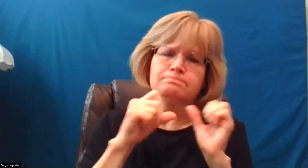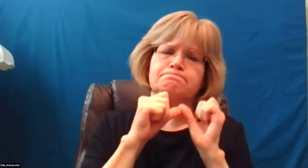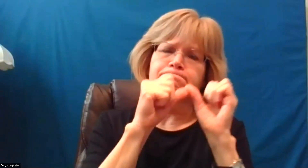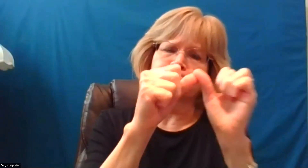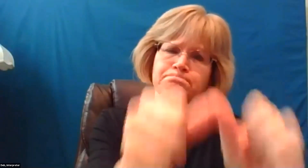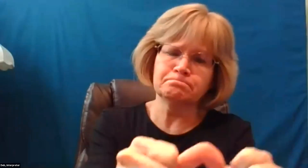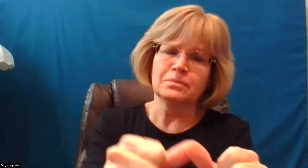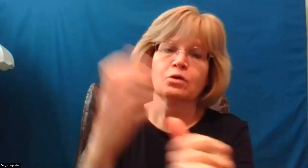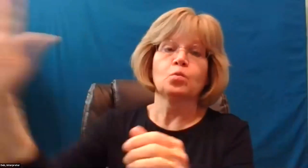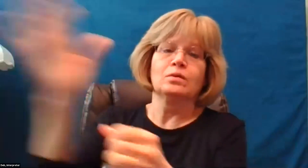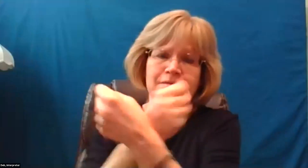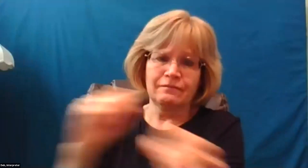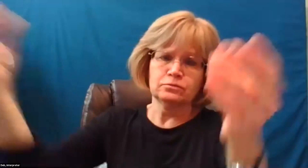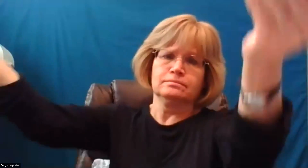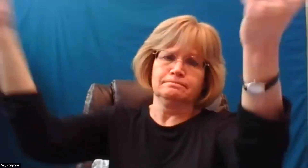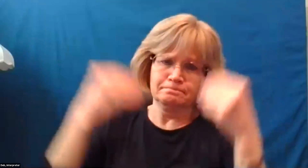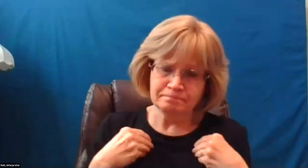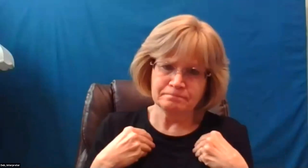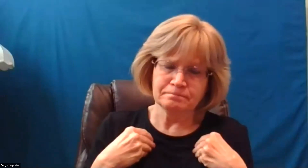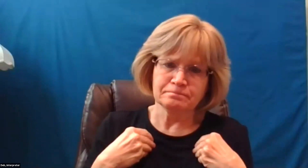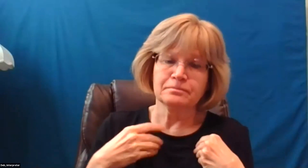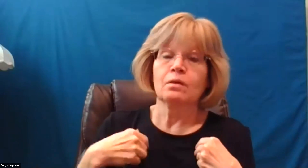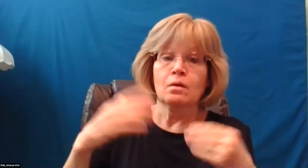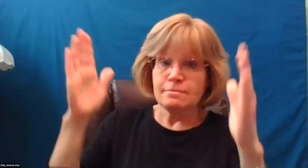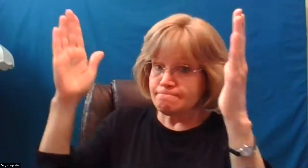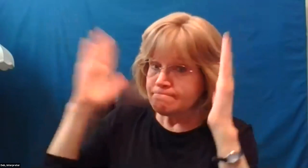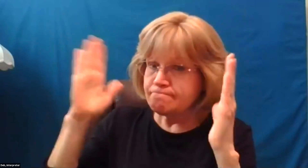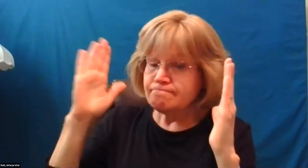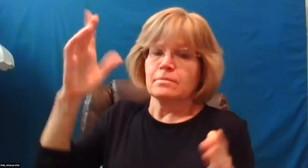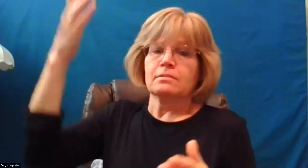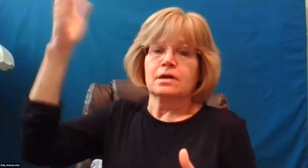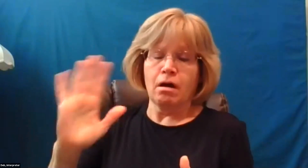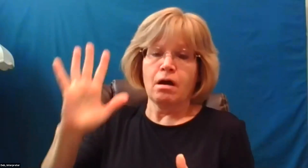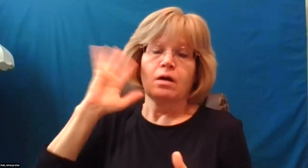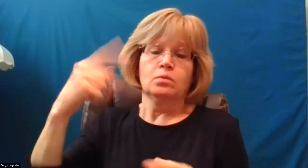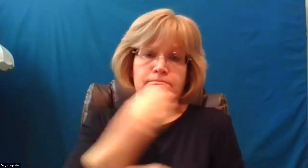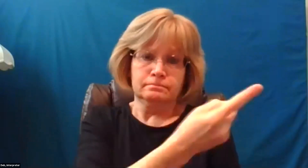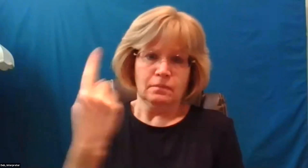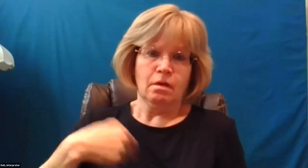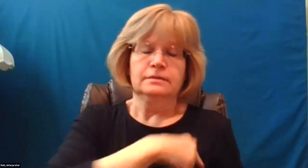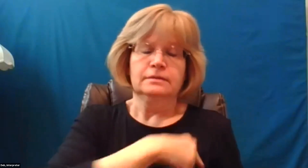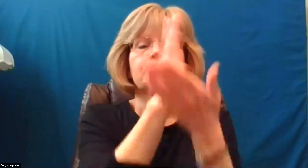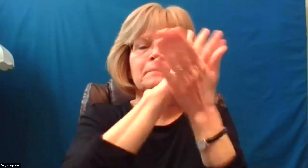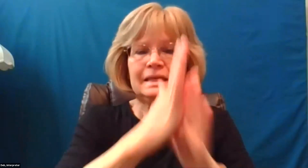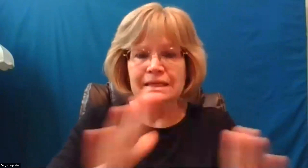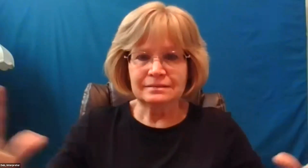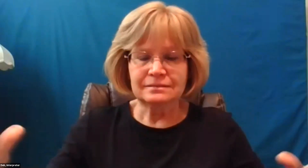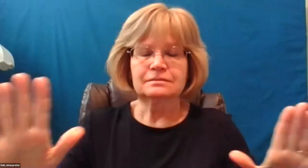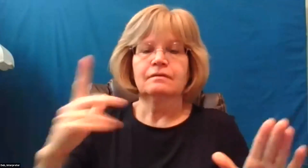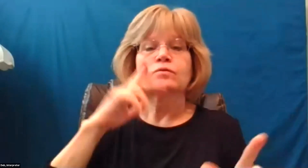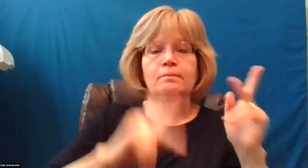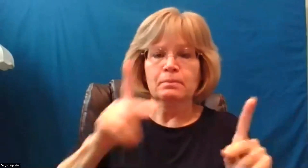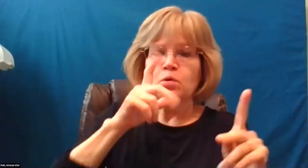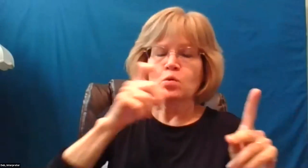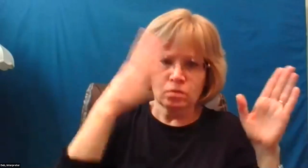your salvation. Let me hear what God the Lord will speak, for he will speak peace to his people, to his faithful, to